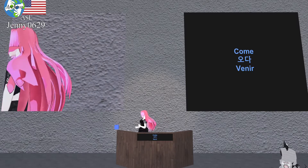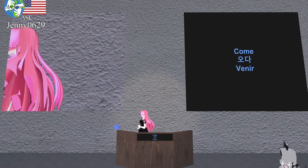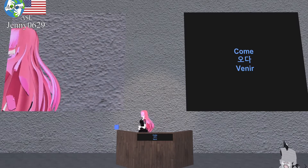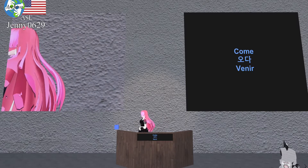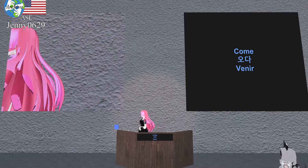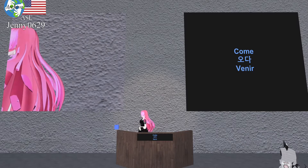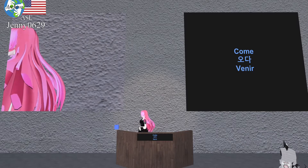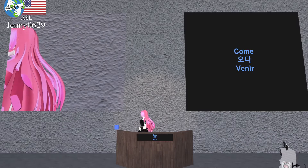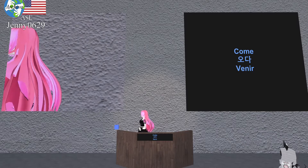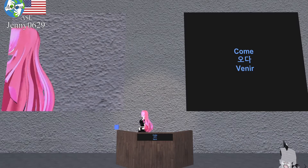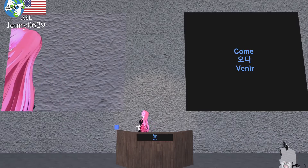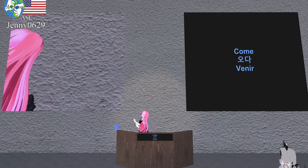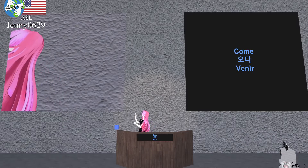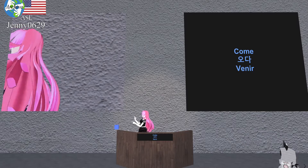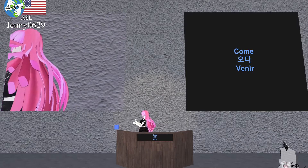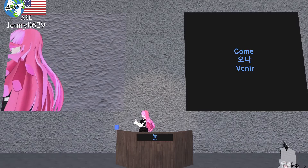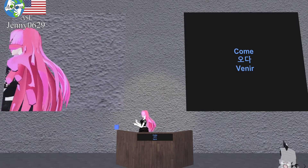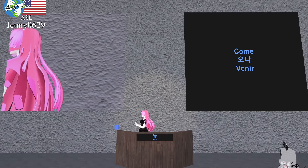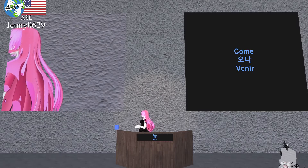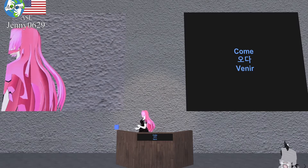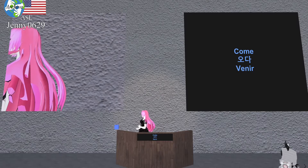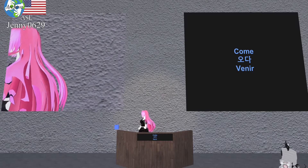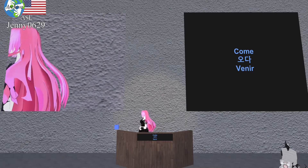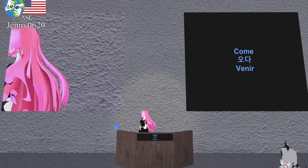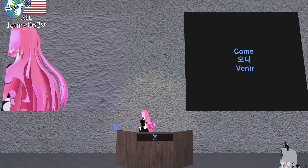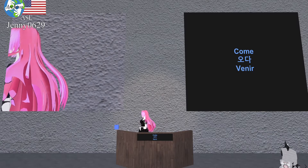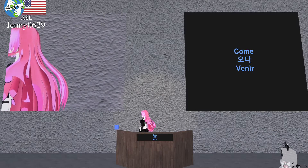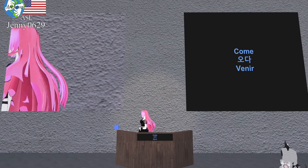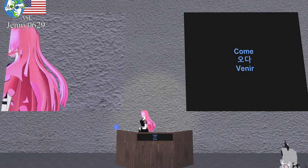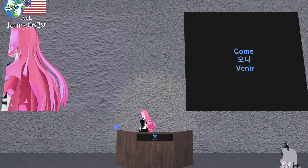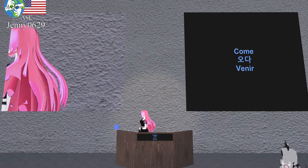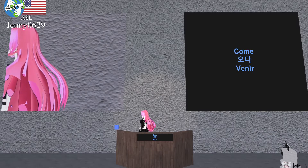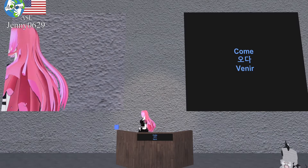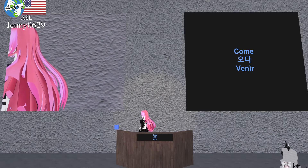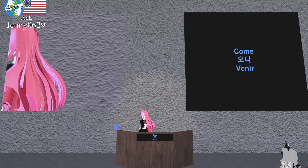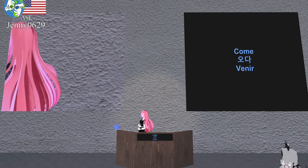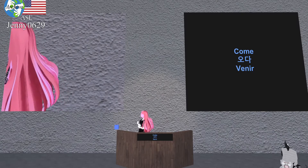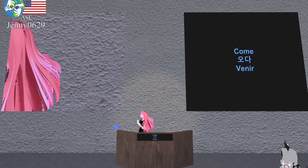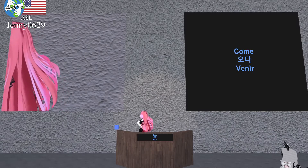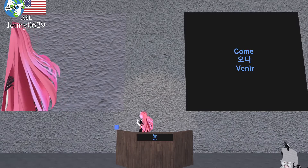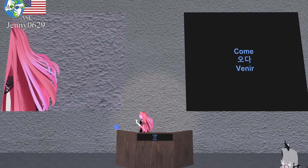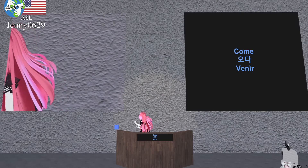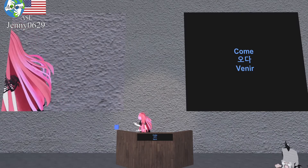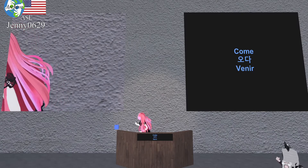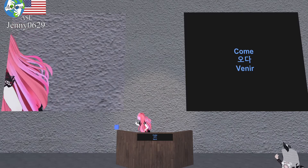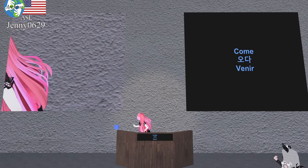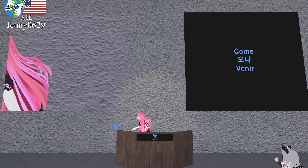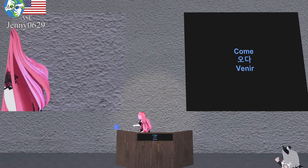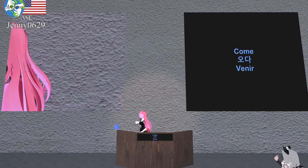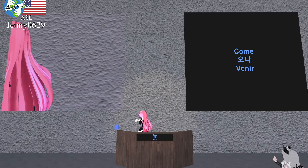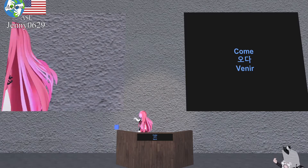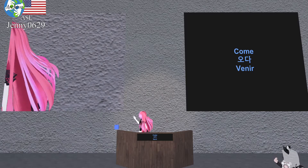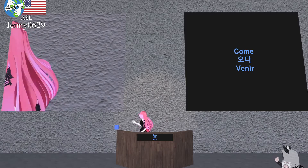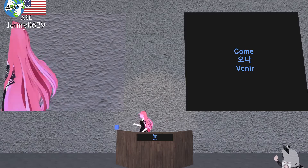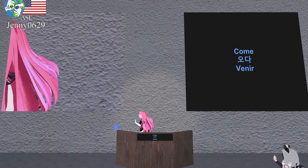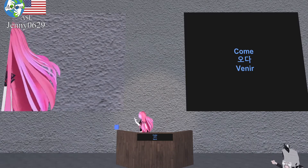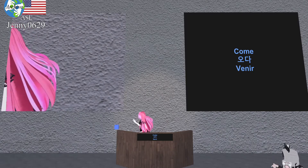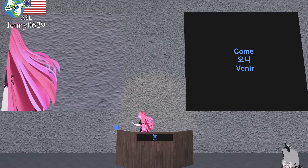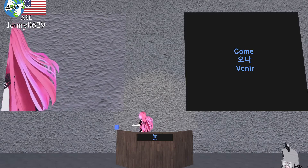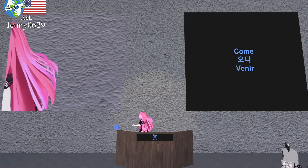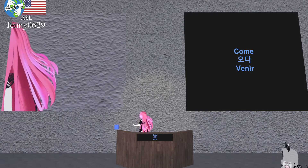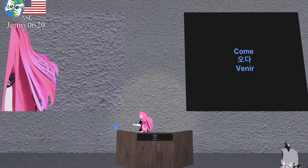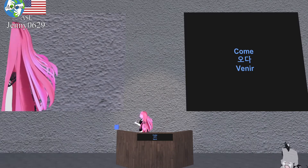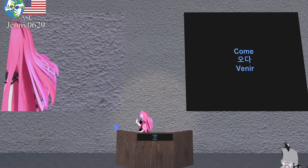Oh, who? It has two signs. So either like this or like this. Really? I've